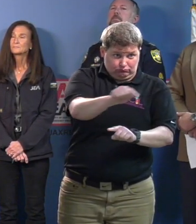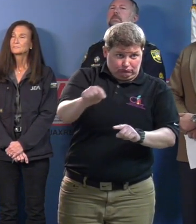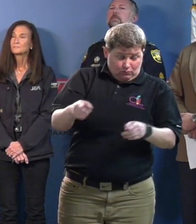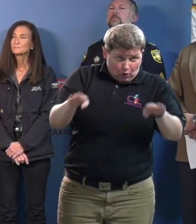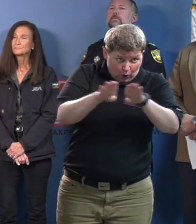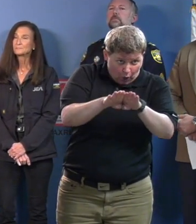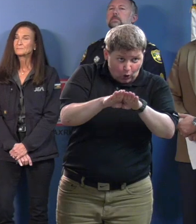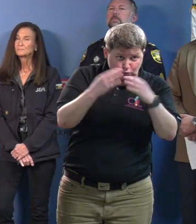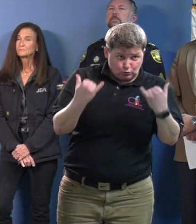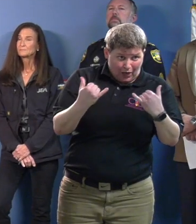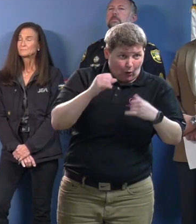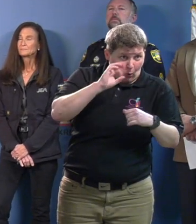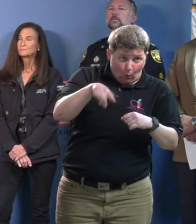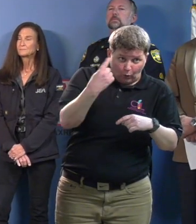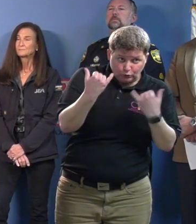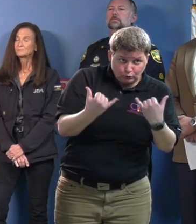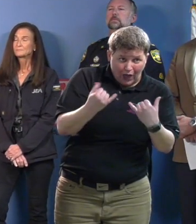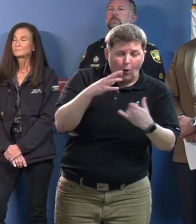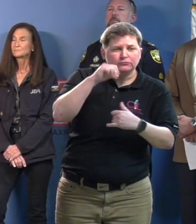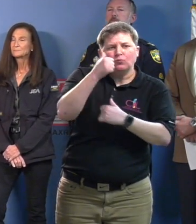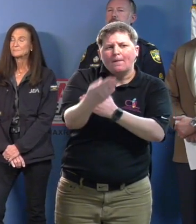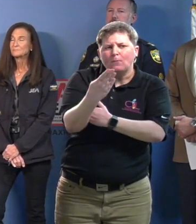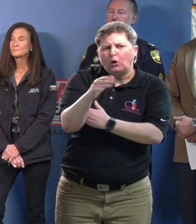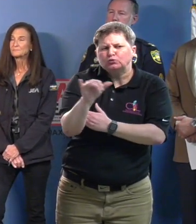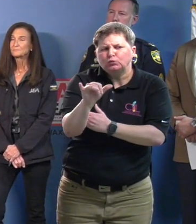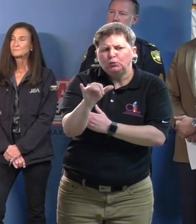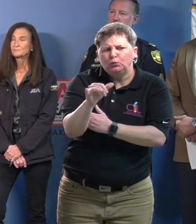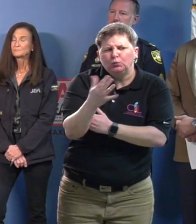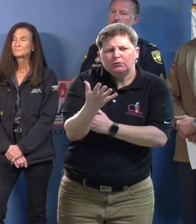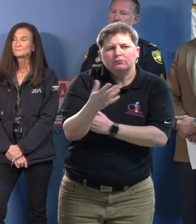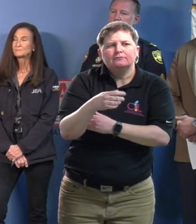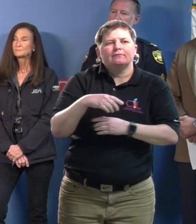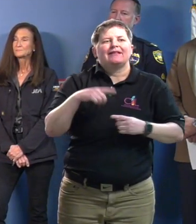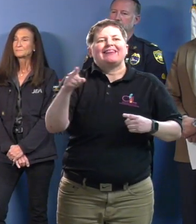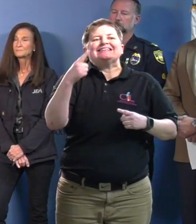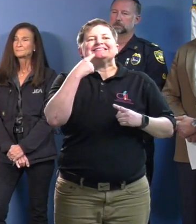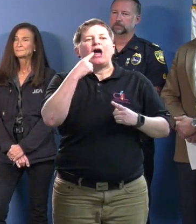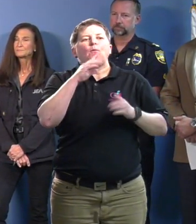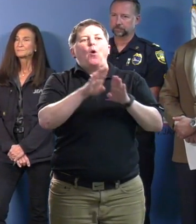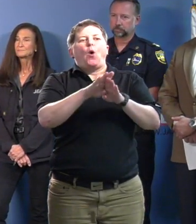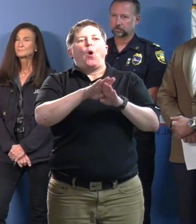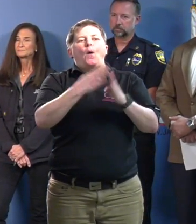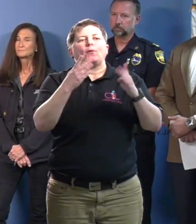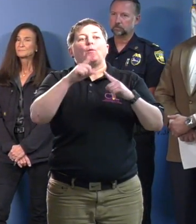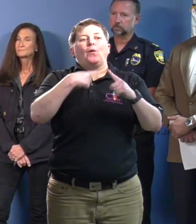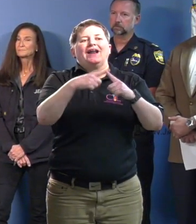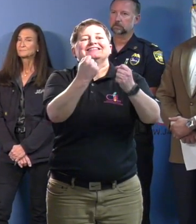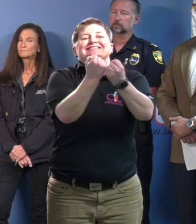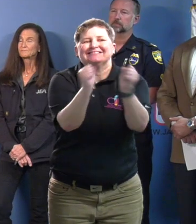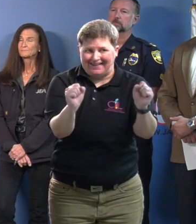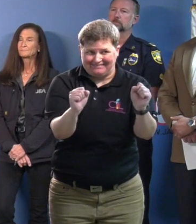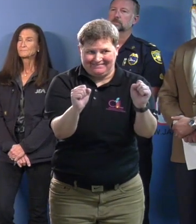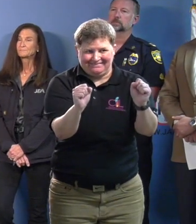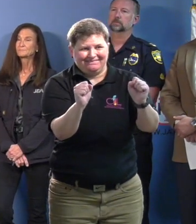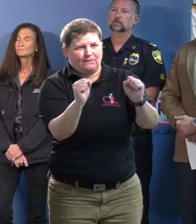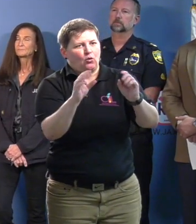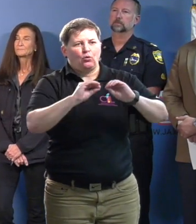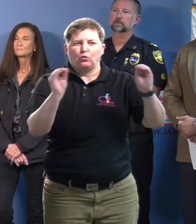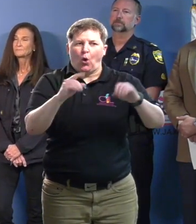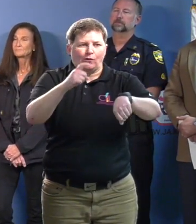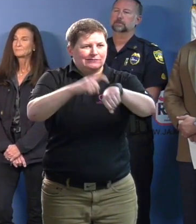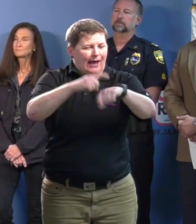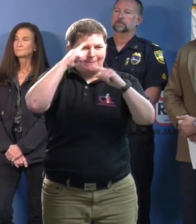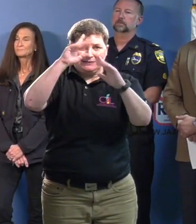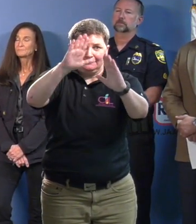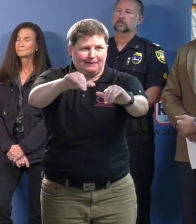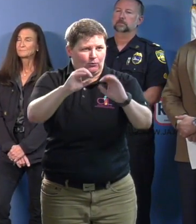also for tomorrow morning as well? What they're saying is they'll open as soon as it is safe to do so. We do not have a timeline on when the gate stations will reopen.